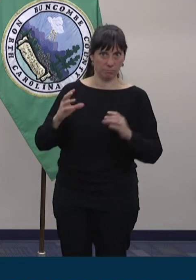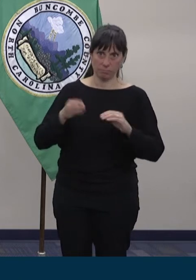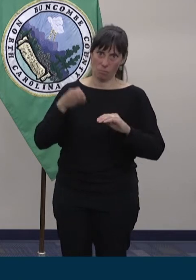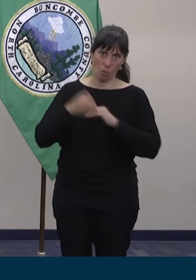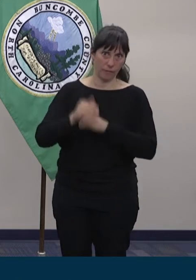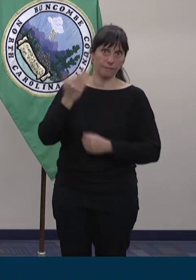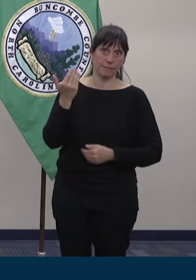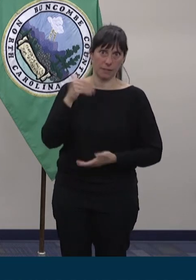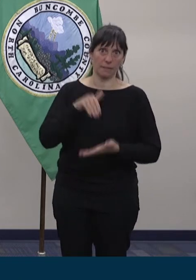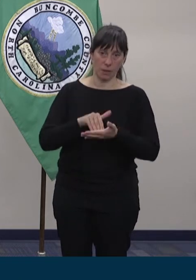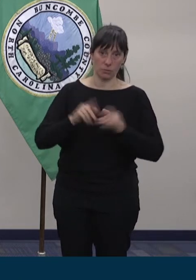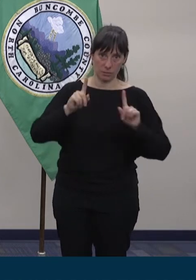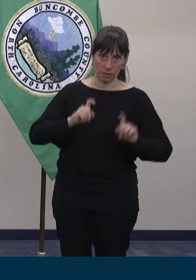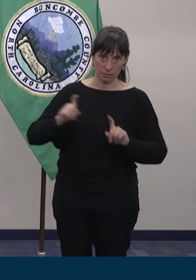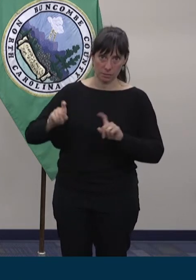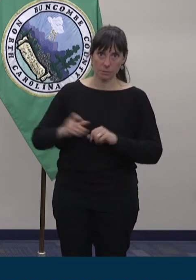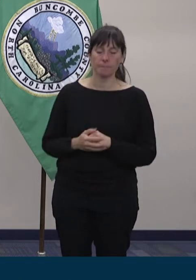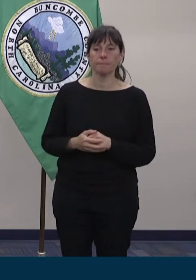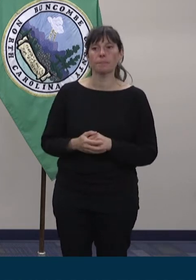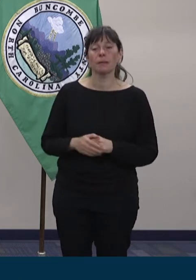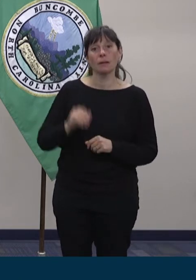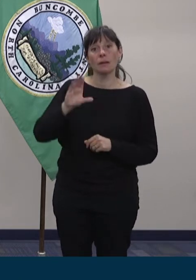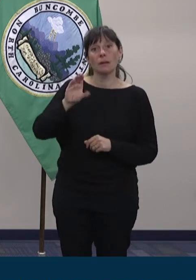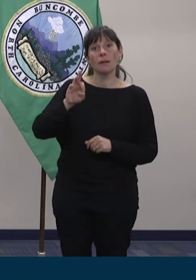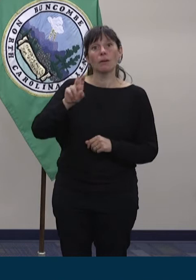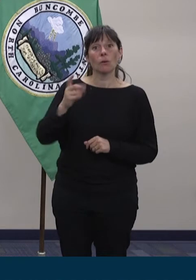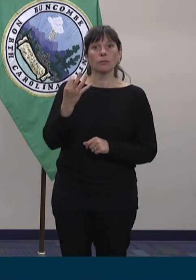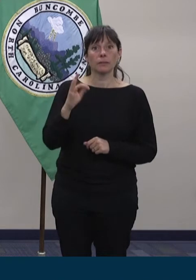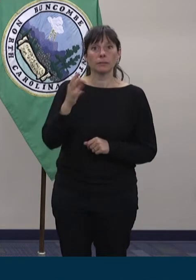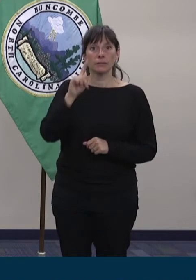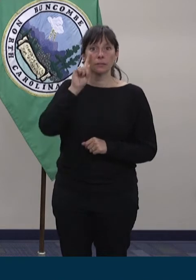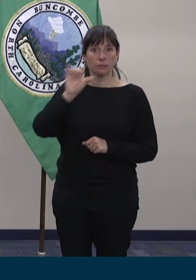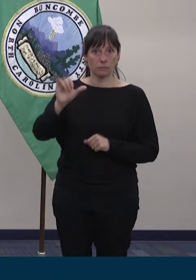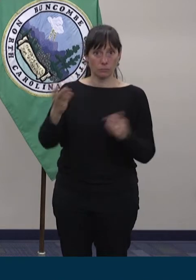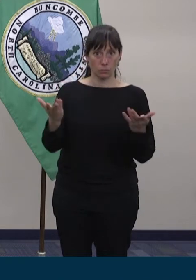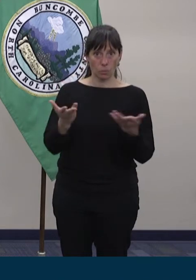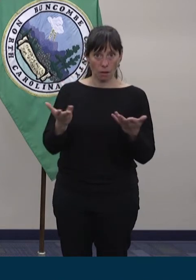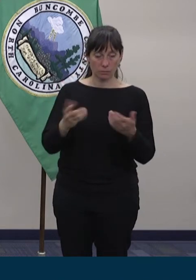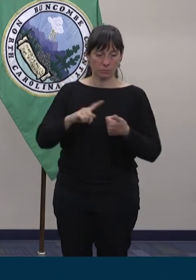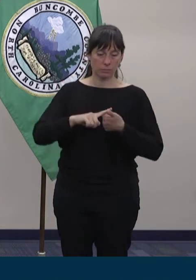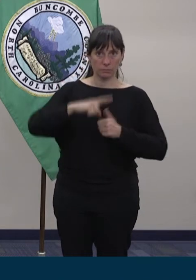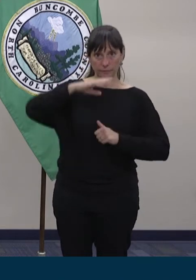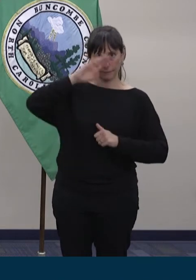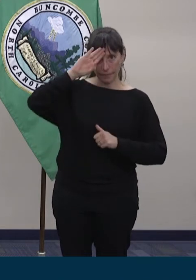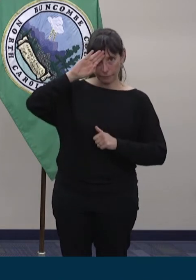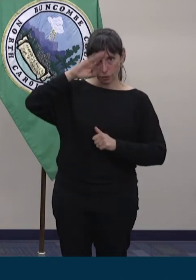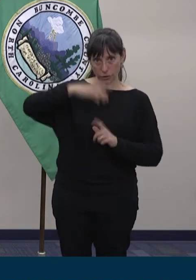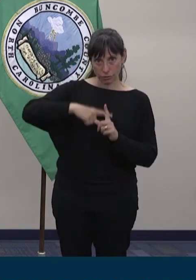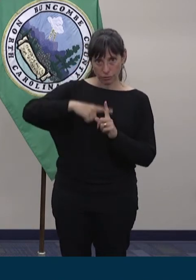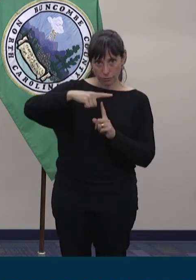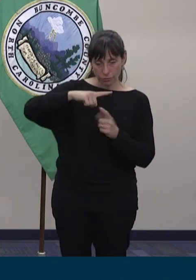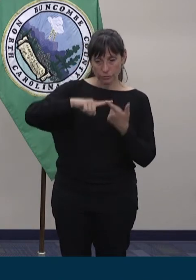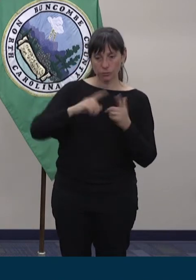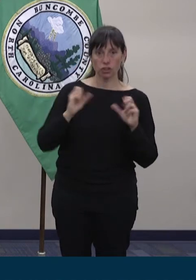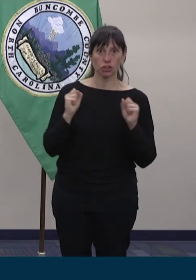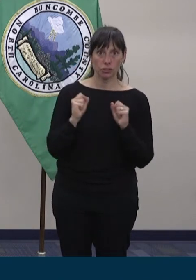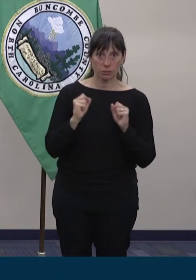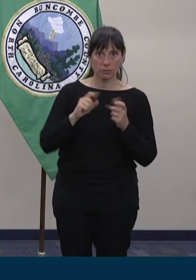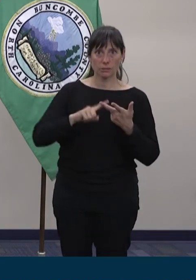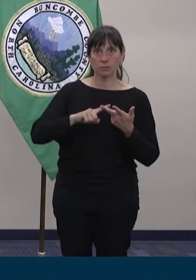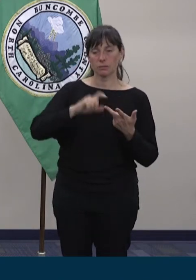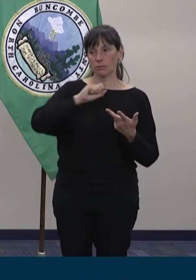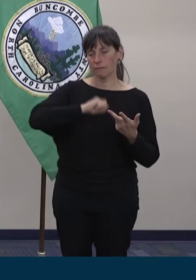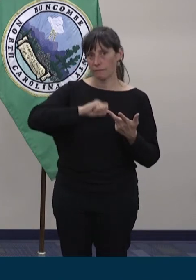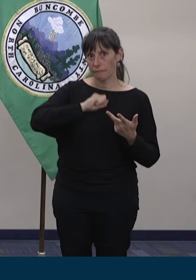COVID-19 symptoms may include fever, chills, cough, shortness of